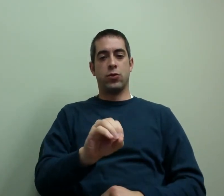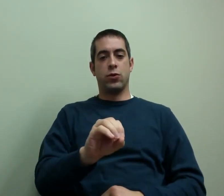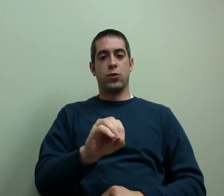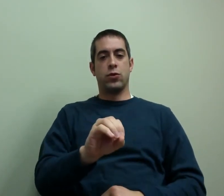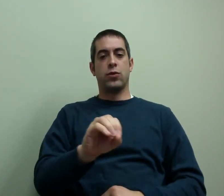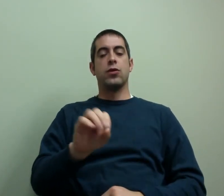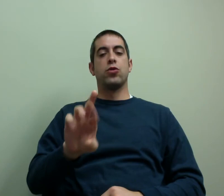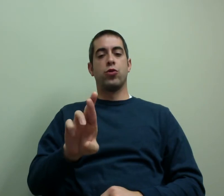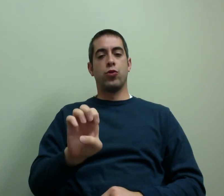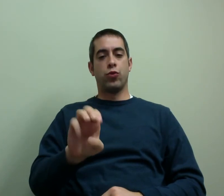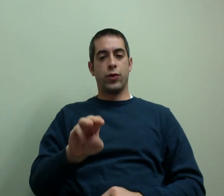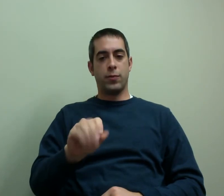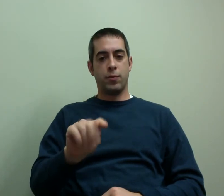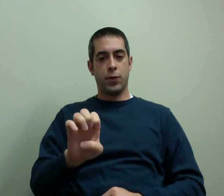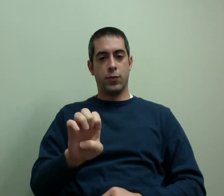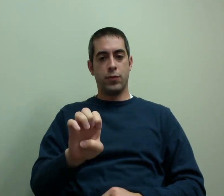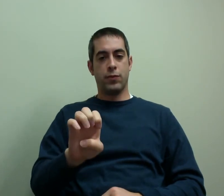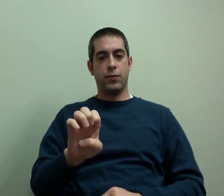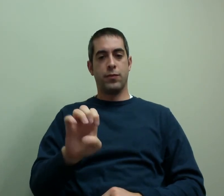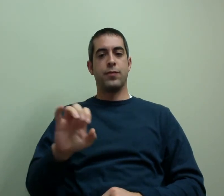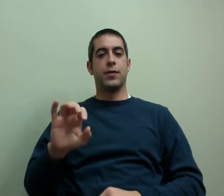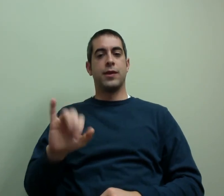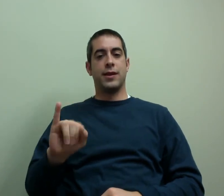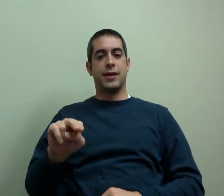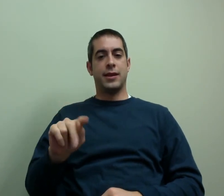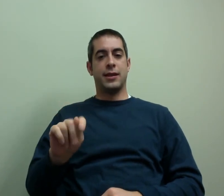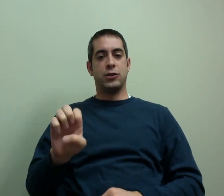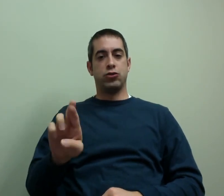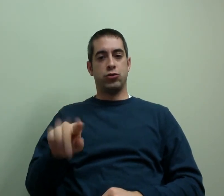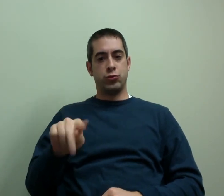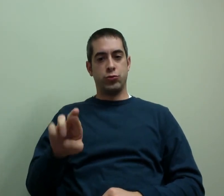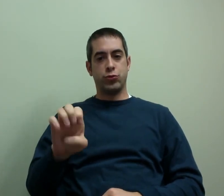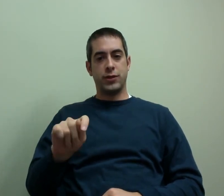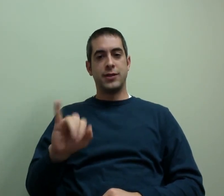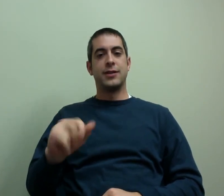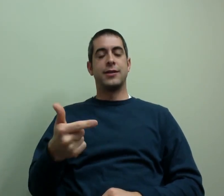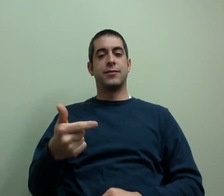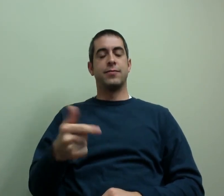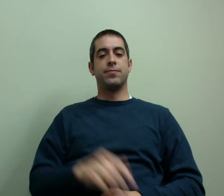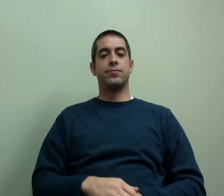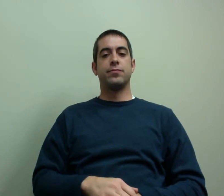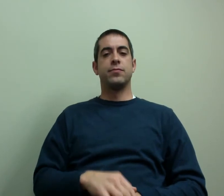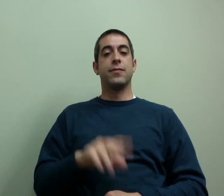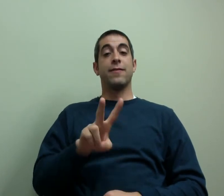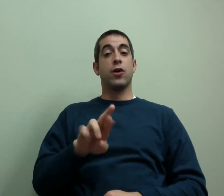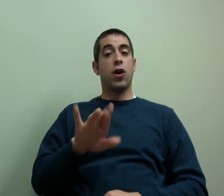VRI uses video conferencing technology, equipment, and a high-speed internet service